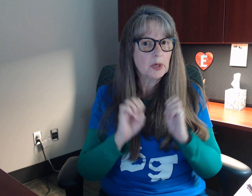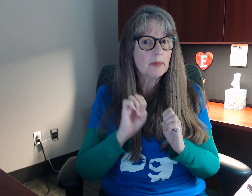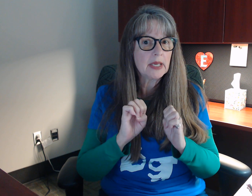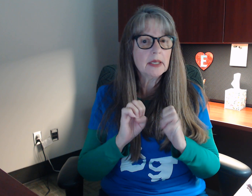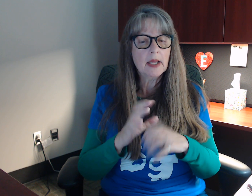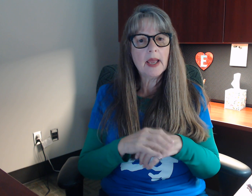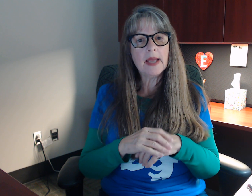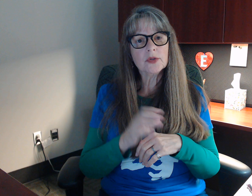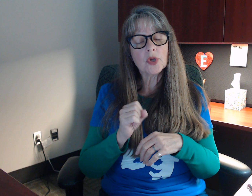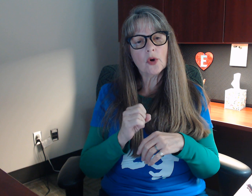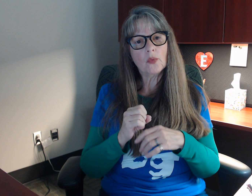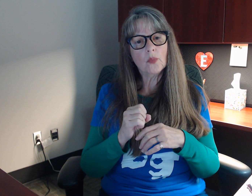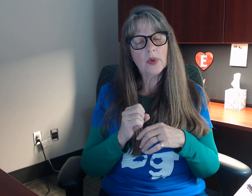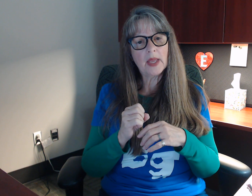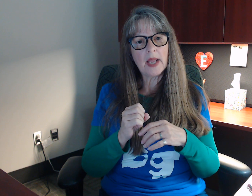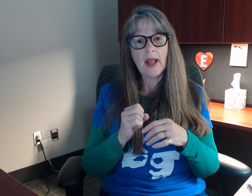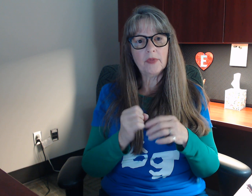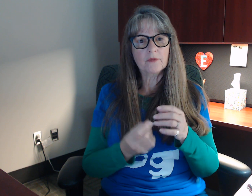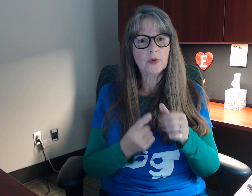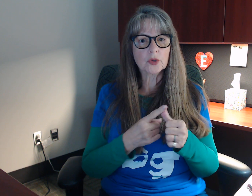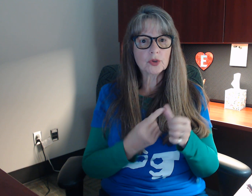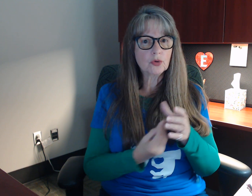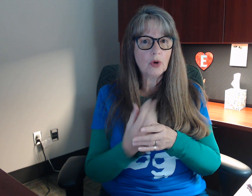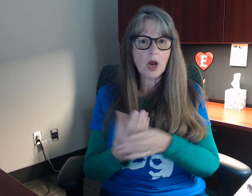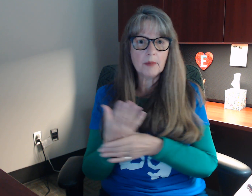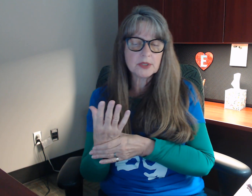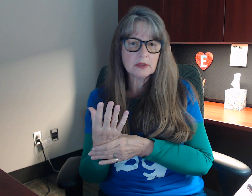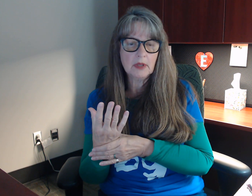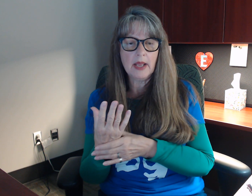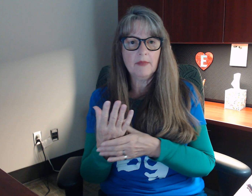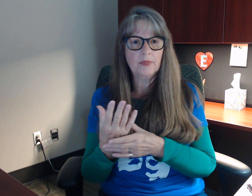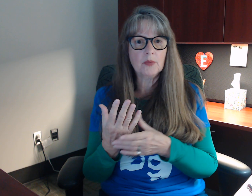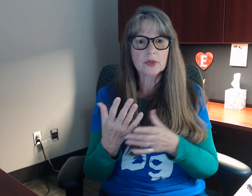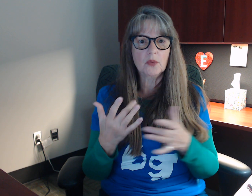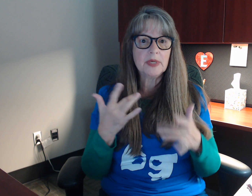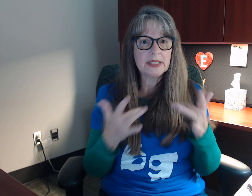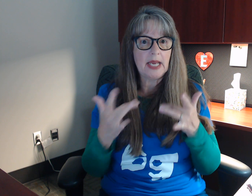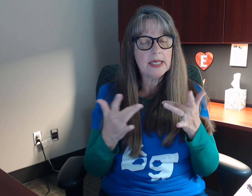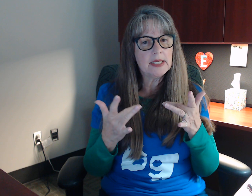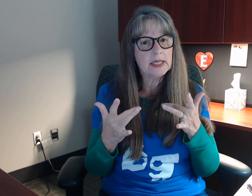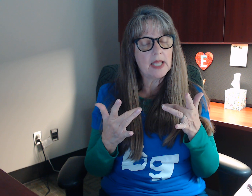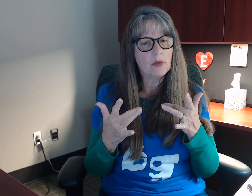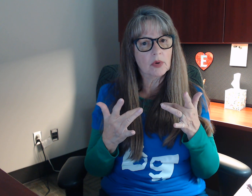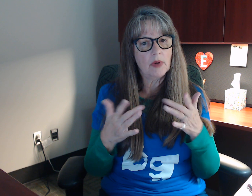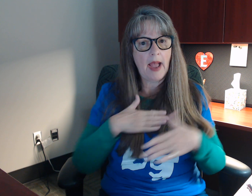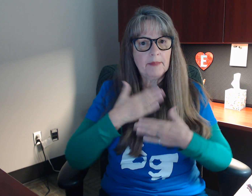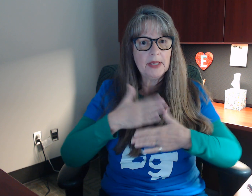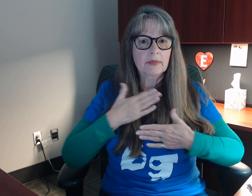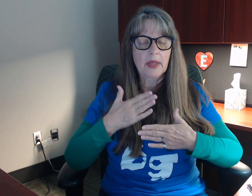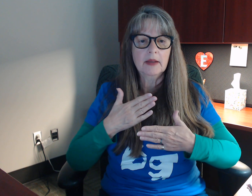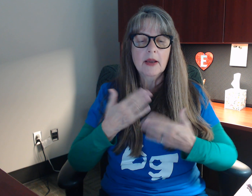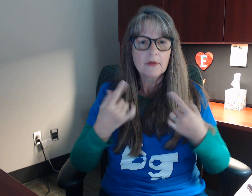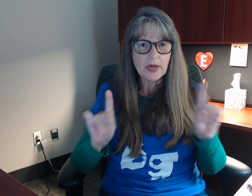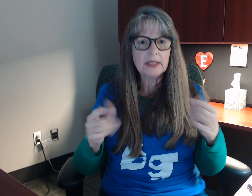experiment, and so when they had the first crops, and they were so excited and they were happy, and they finally had